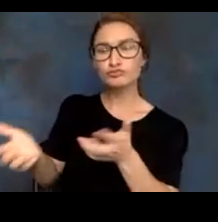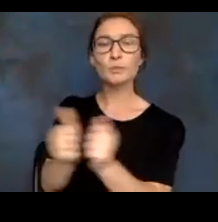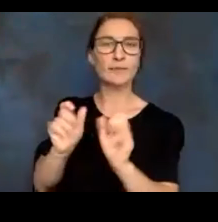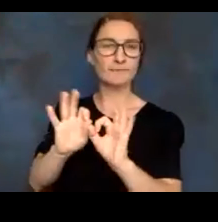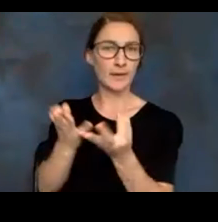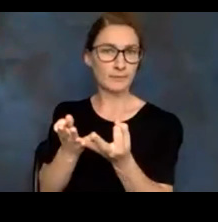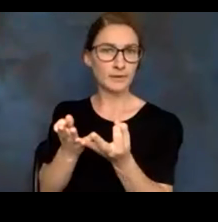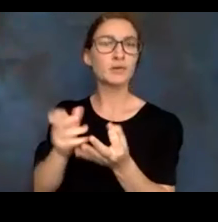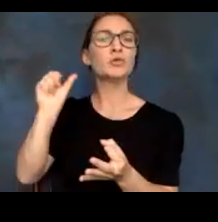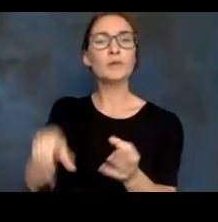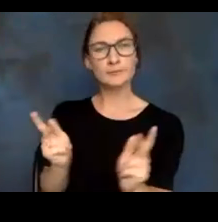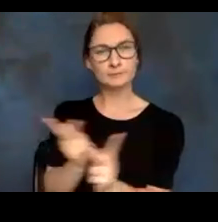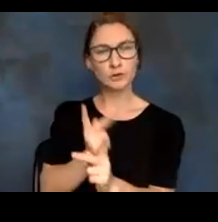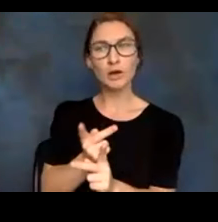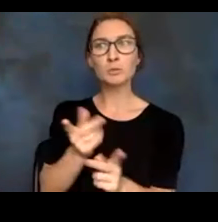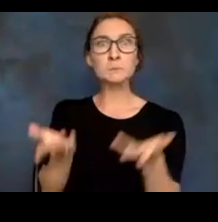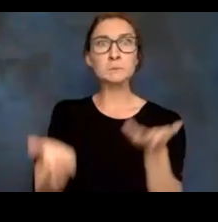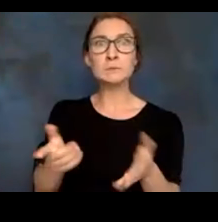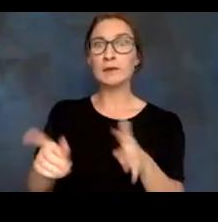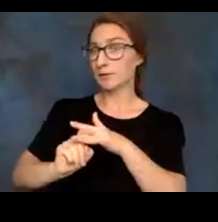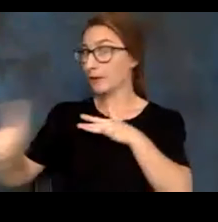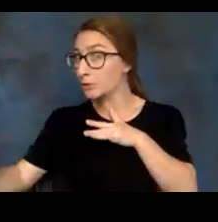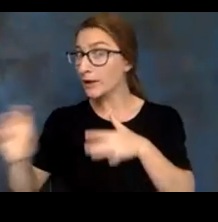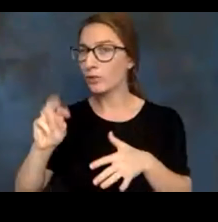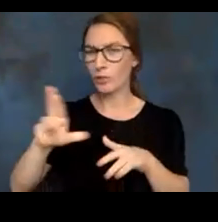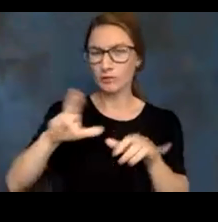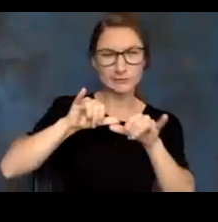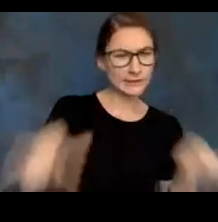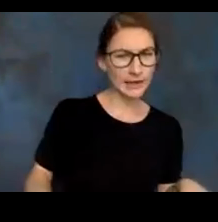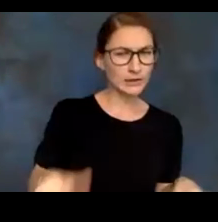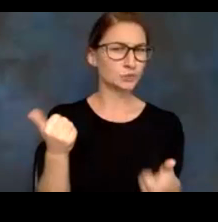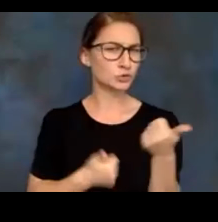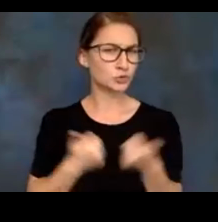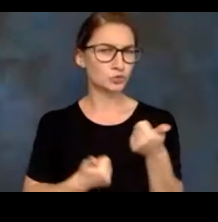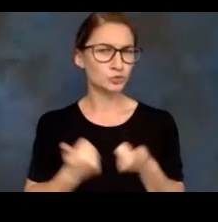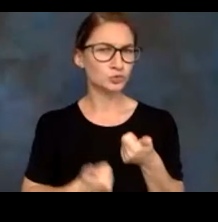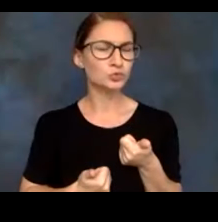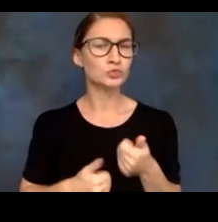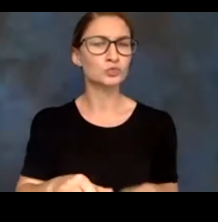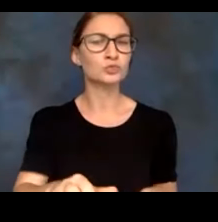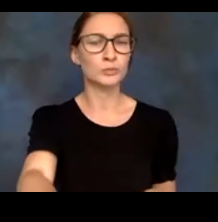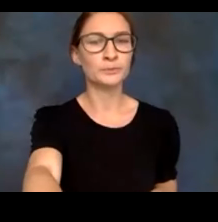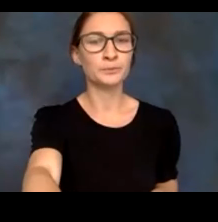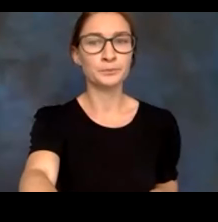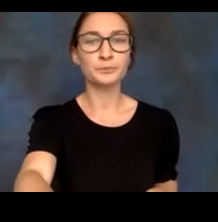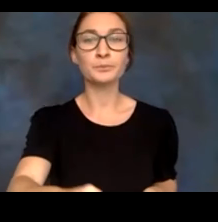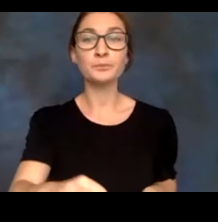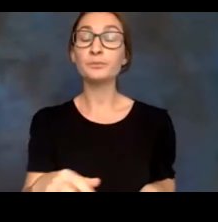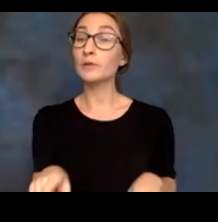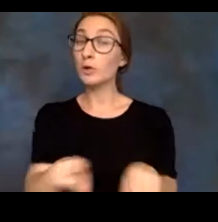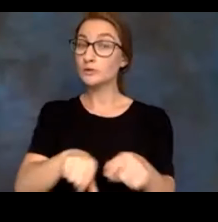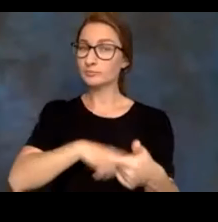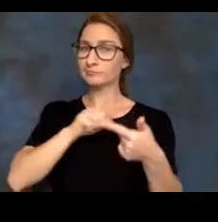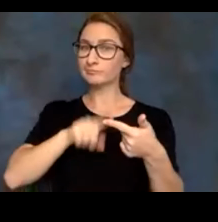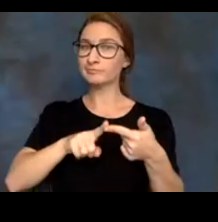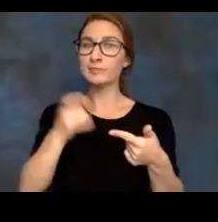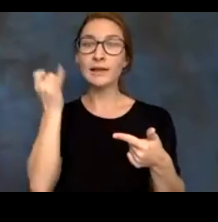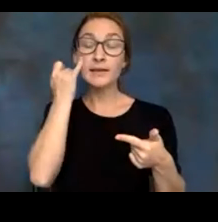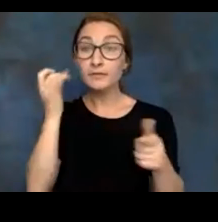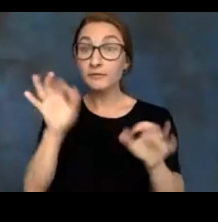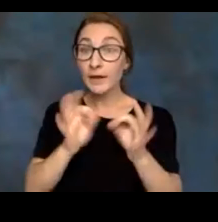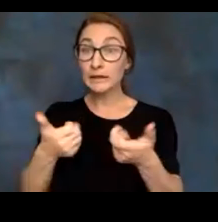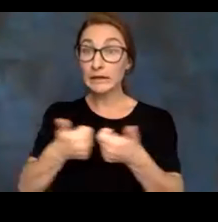evacuate with an approaching storm and what happens if you get separated. Are all your important documents together